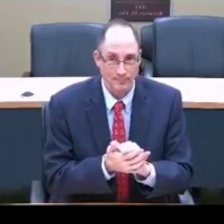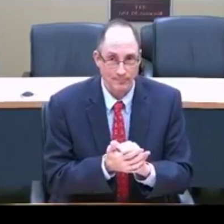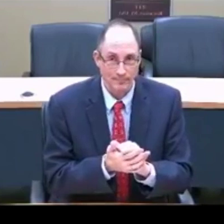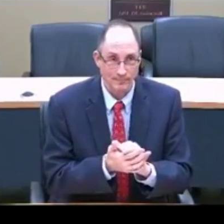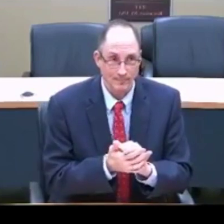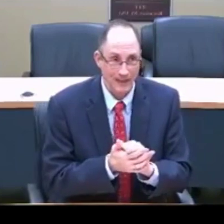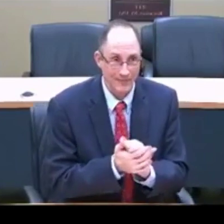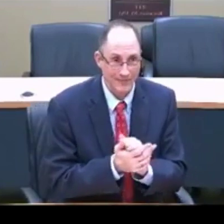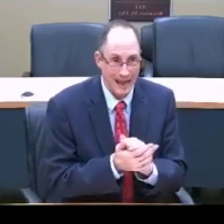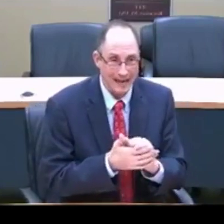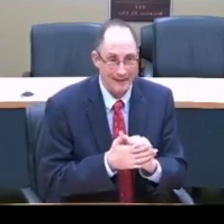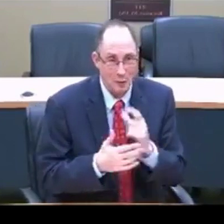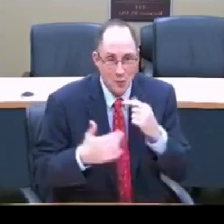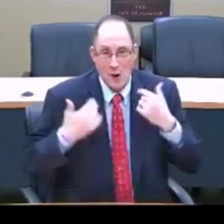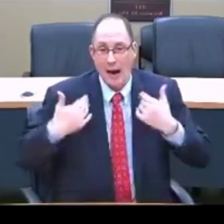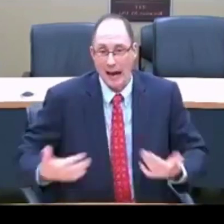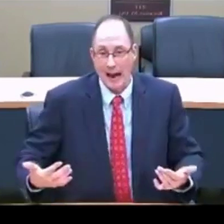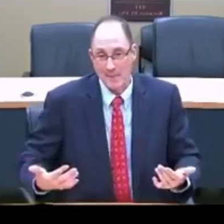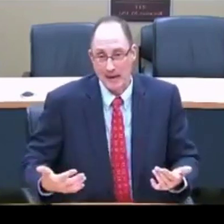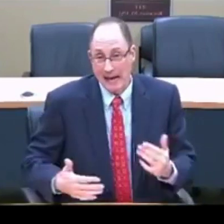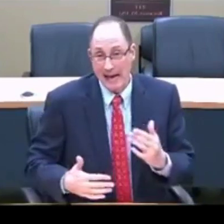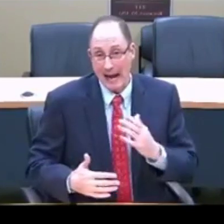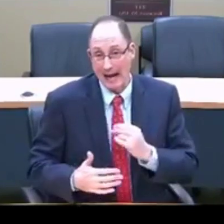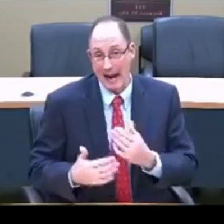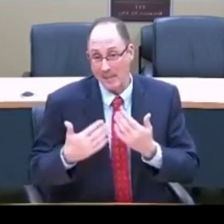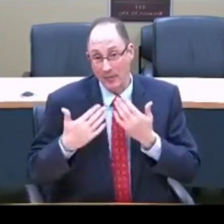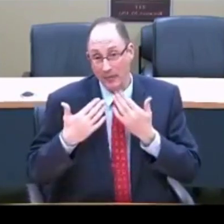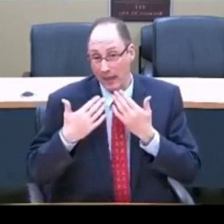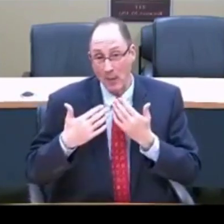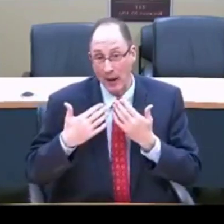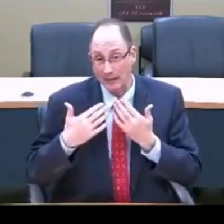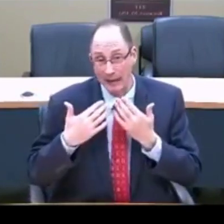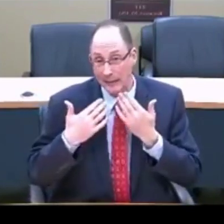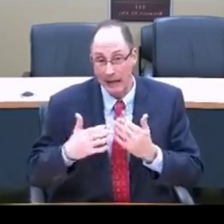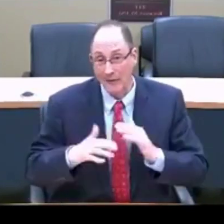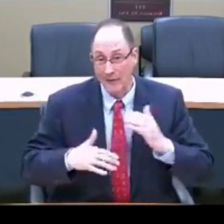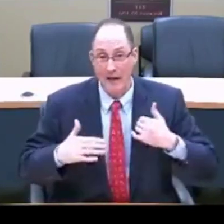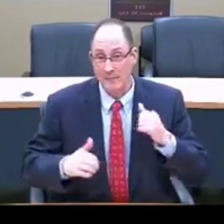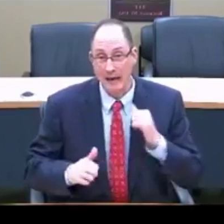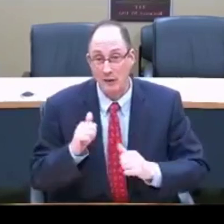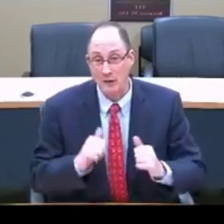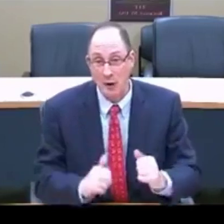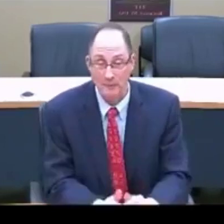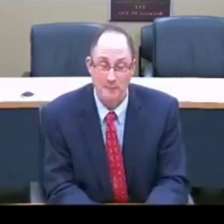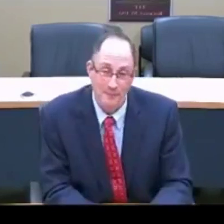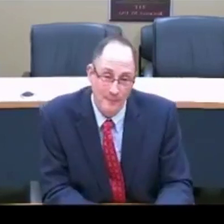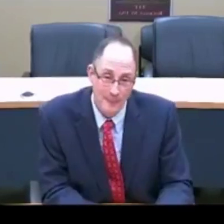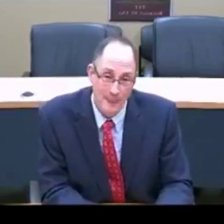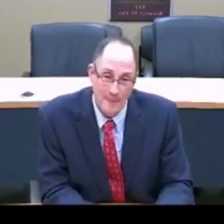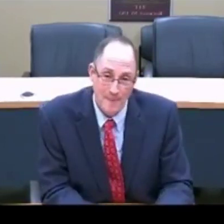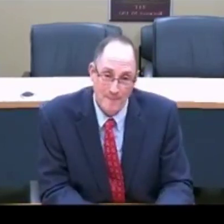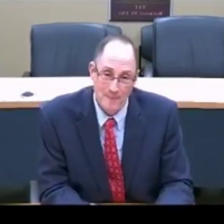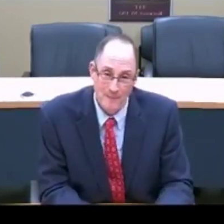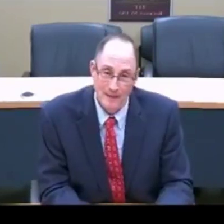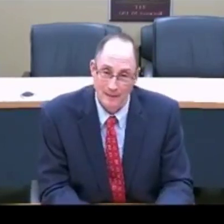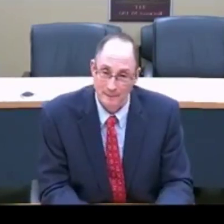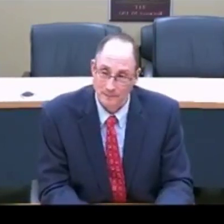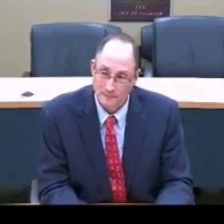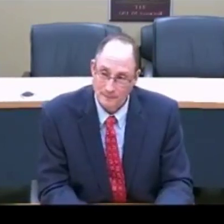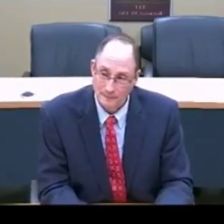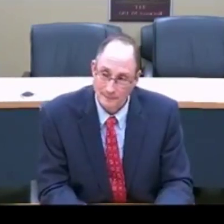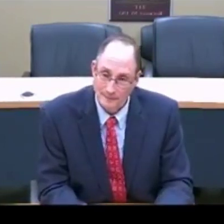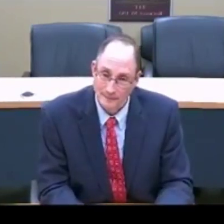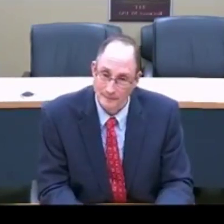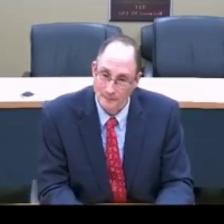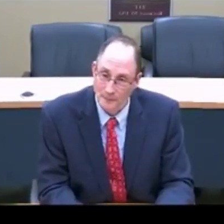that is who I am. And I'm, I want to say thank you for having me on your show. Thank you, thank you, John.